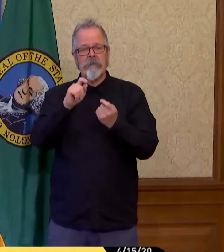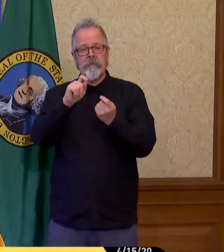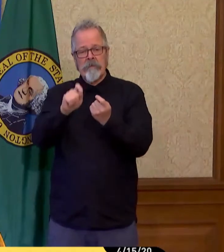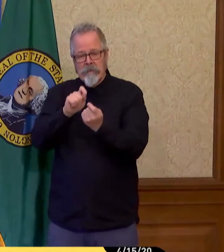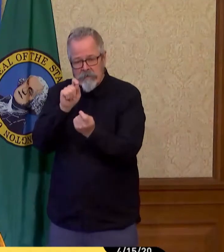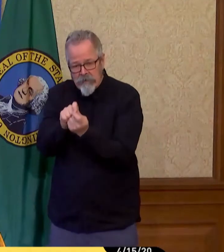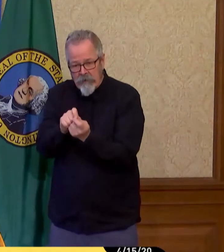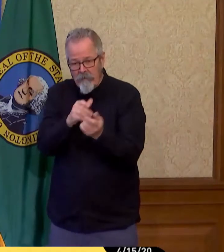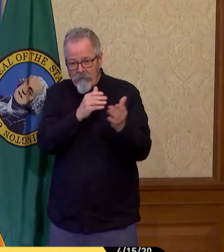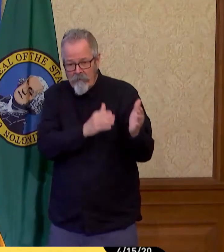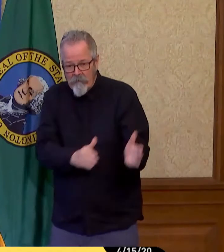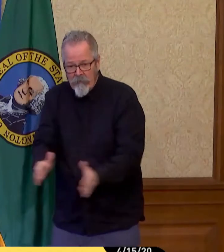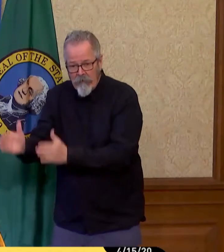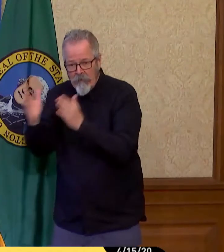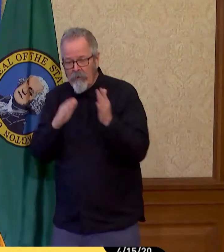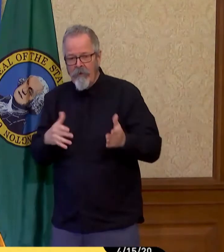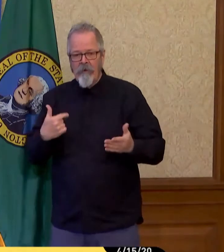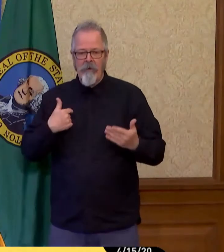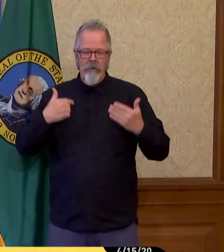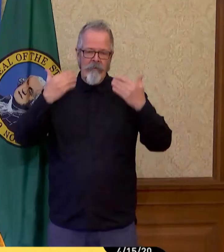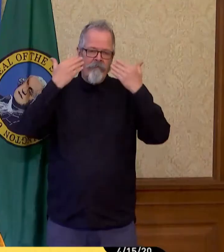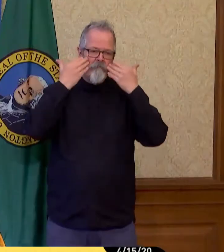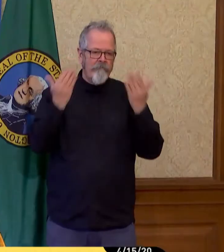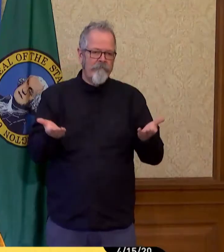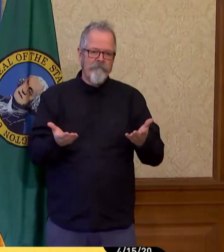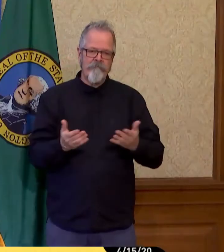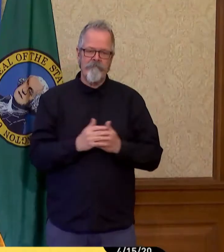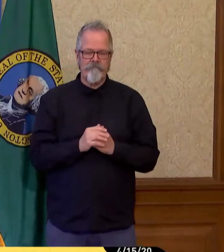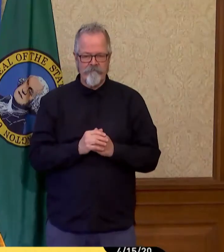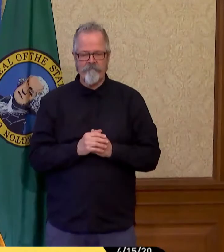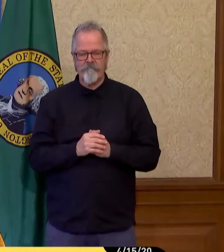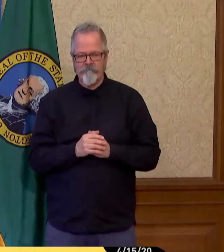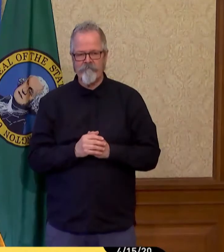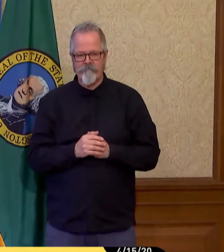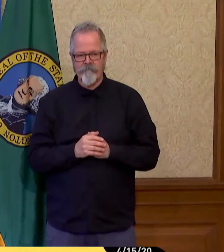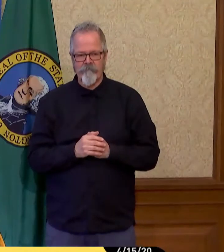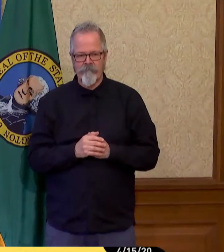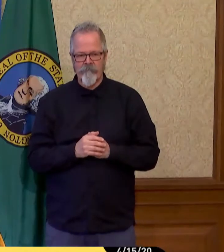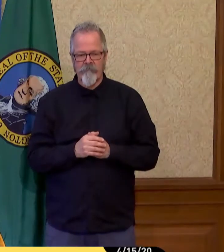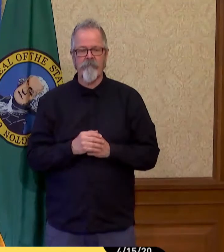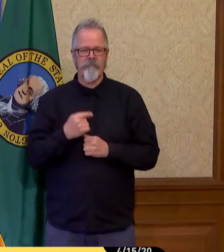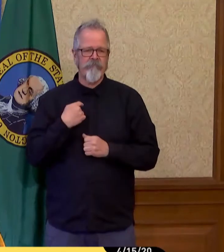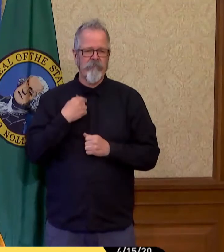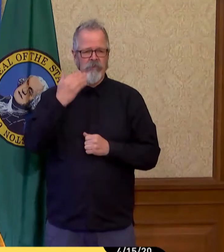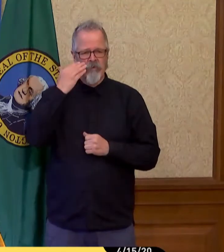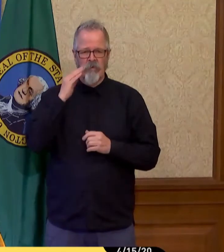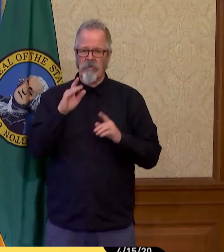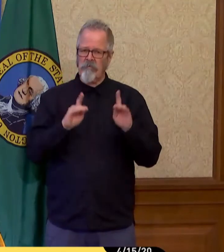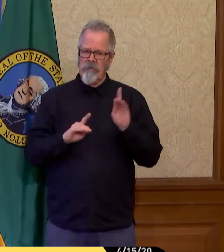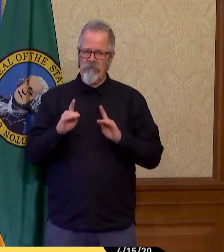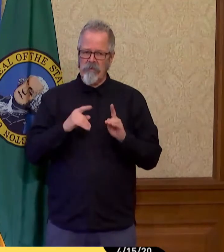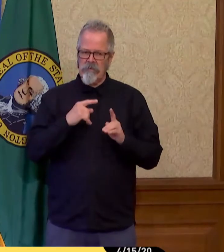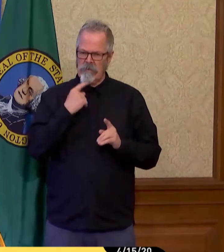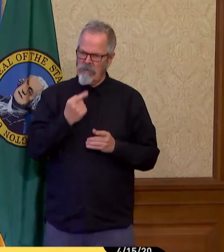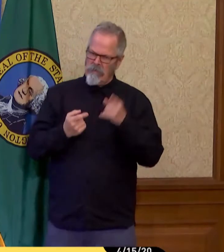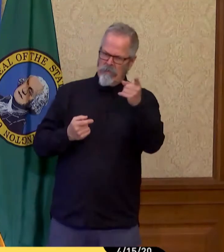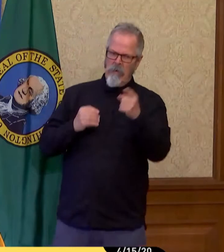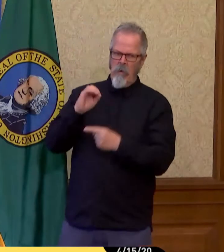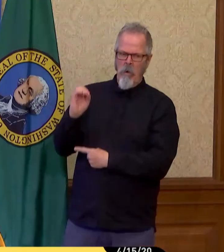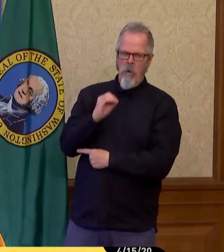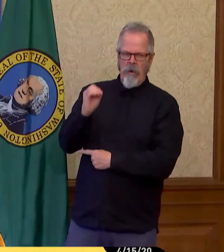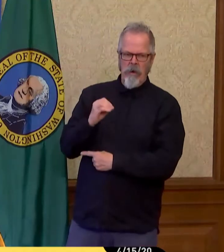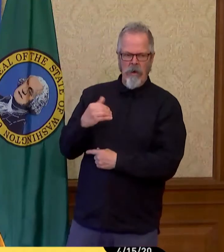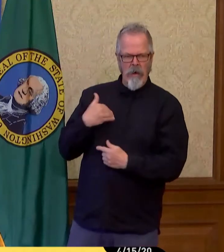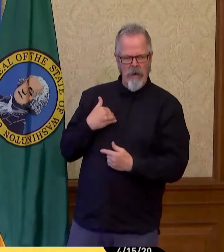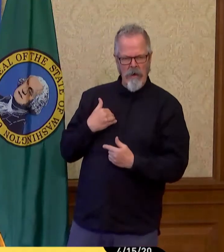have shared with my fellow citizens what our transition is going to look at. It is going to